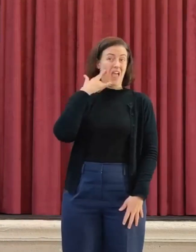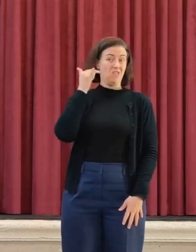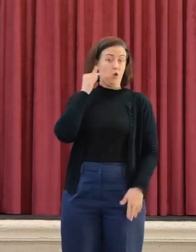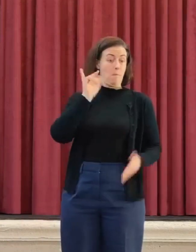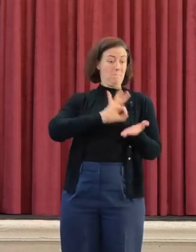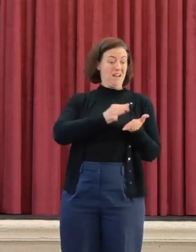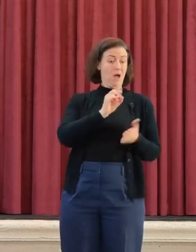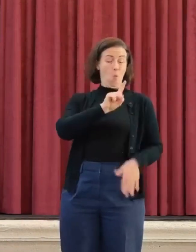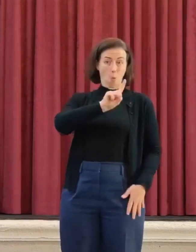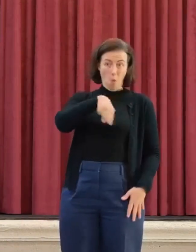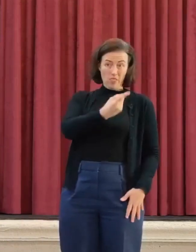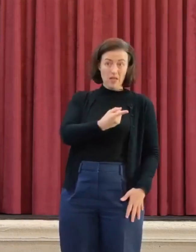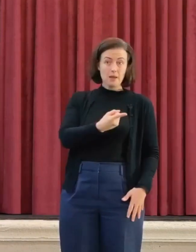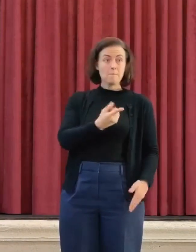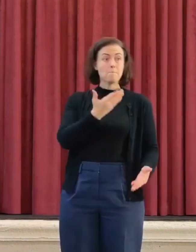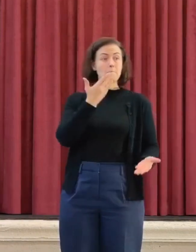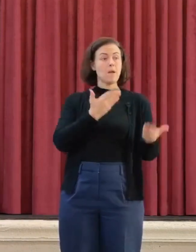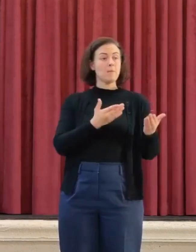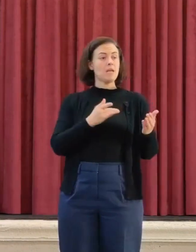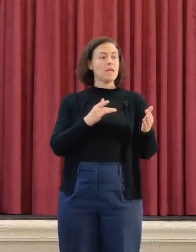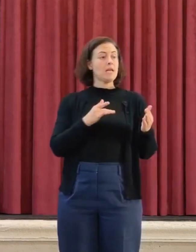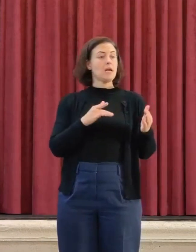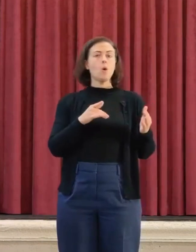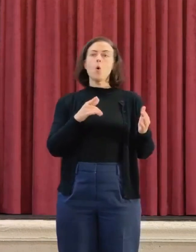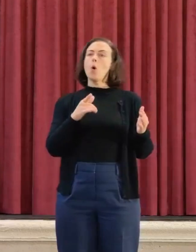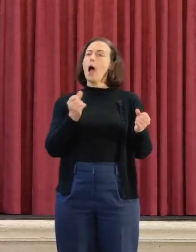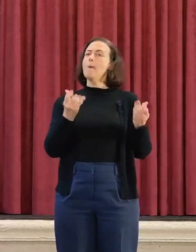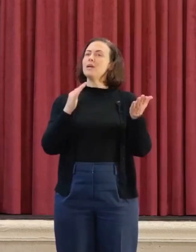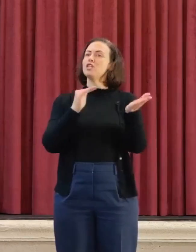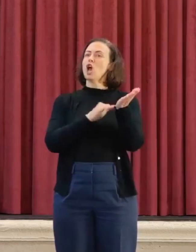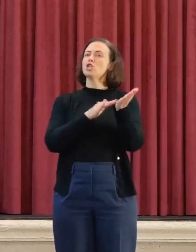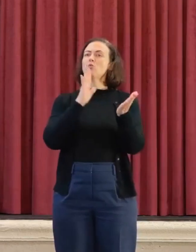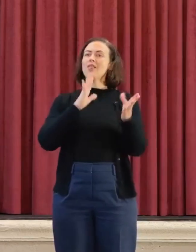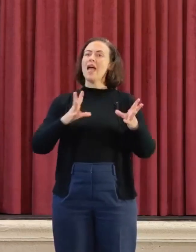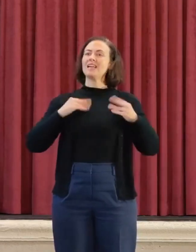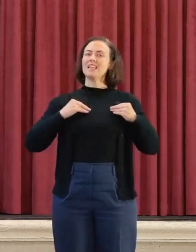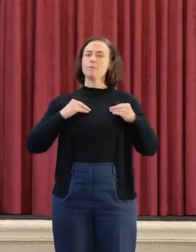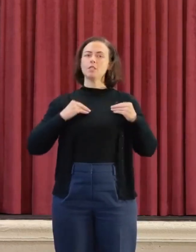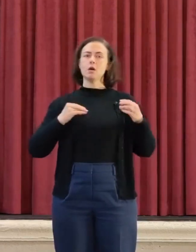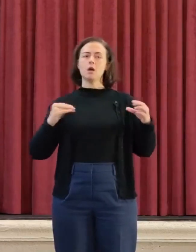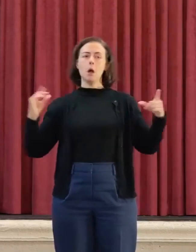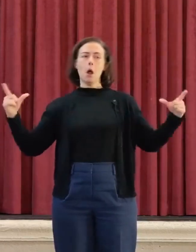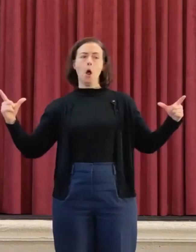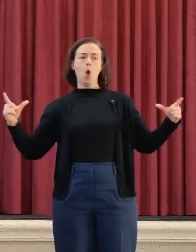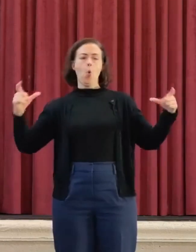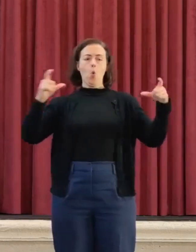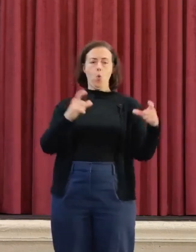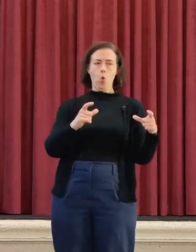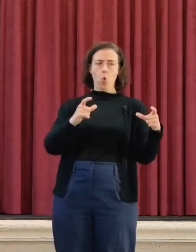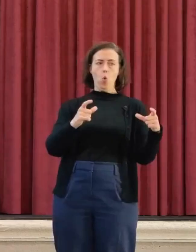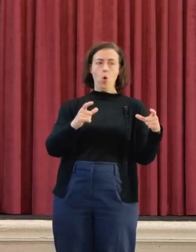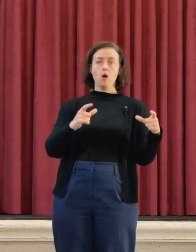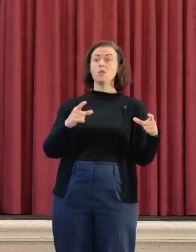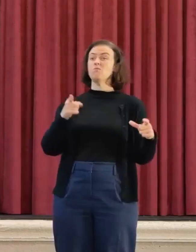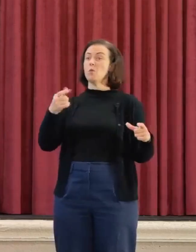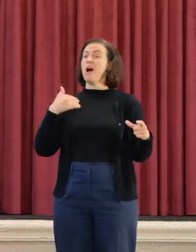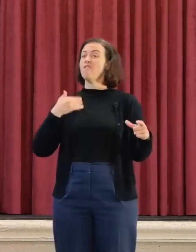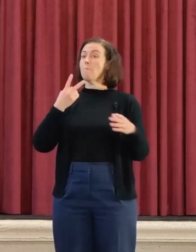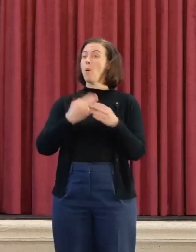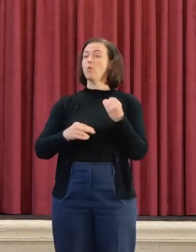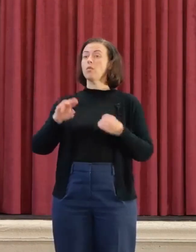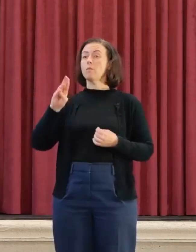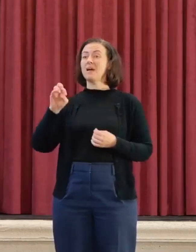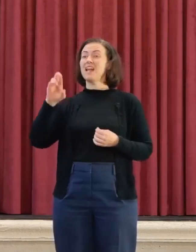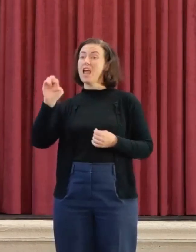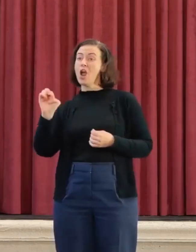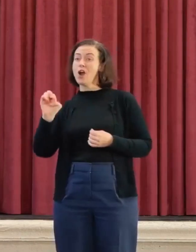have a fewer doctor that accept Medi-Cal only patients, but when you have both Medicare and Medi-Cal, more